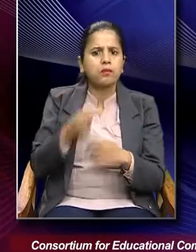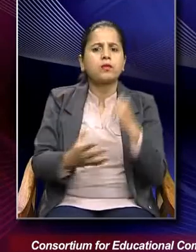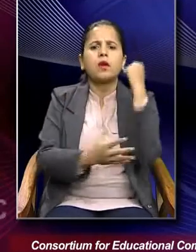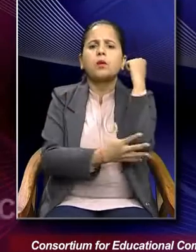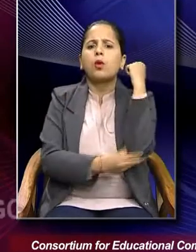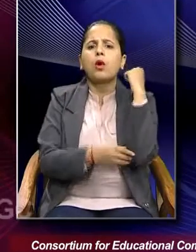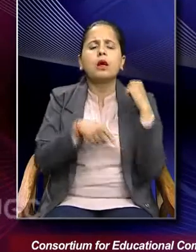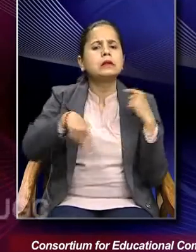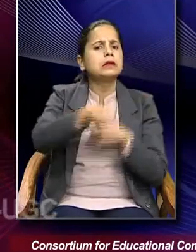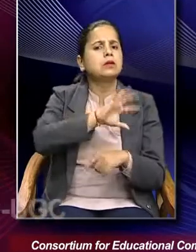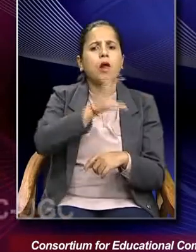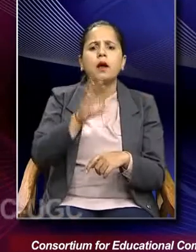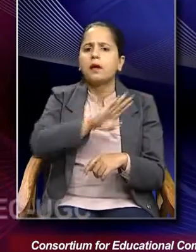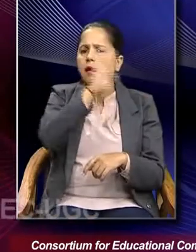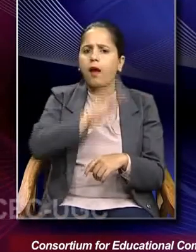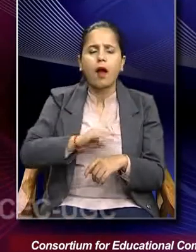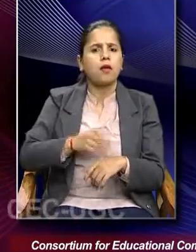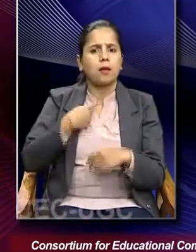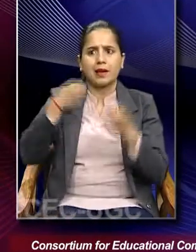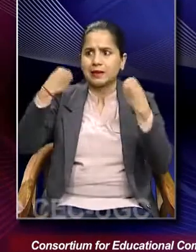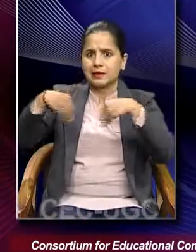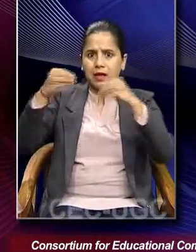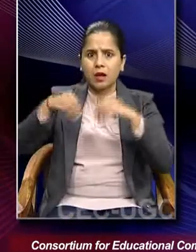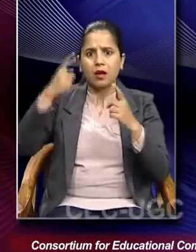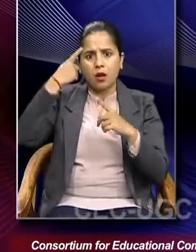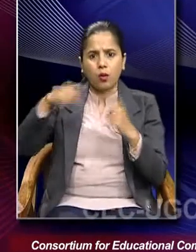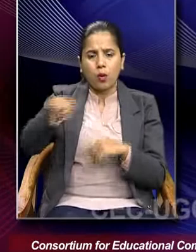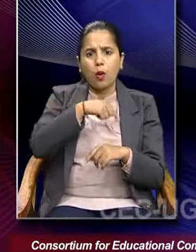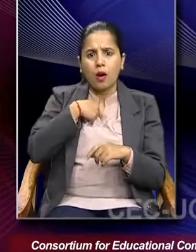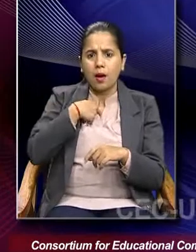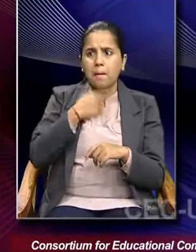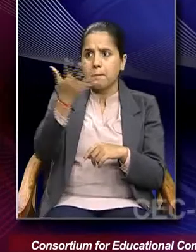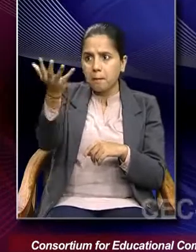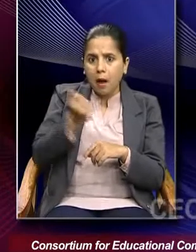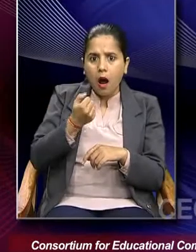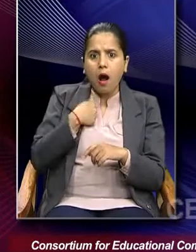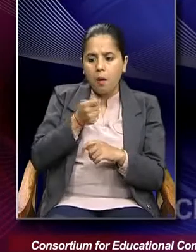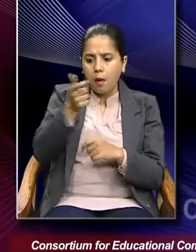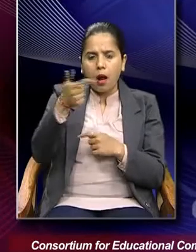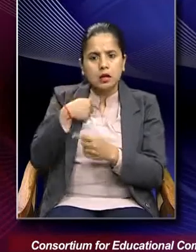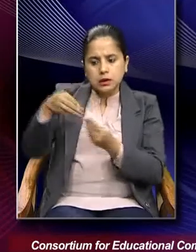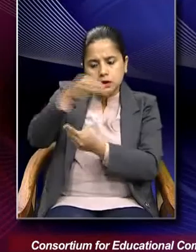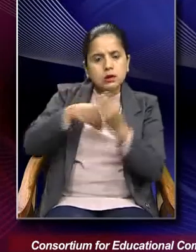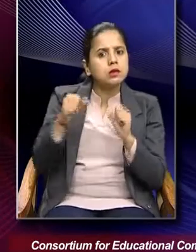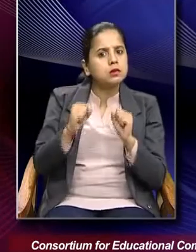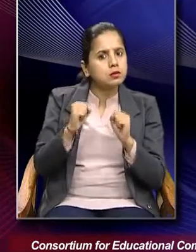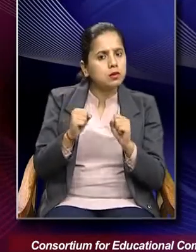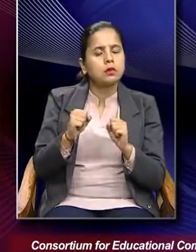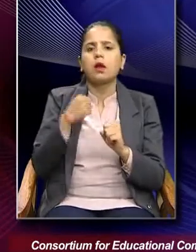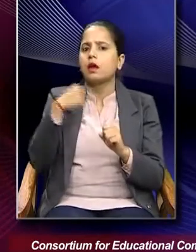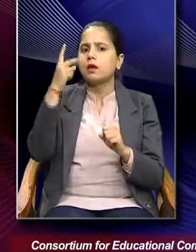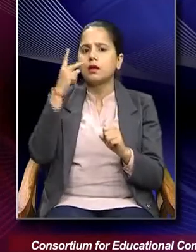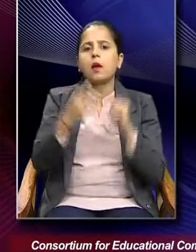earning enough from their export earnings to pay for their imports. And that is the reason they argue that generally in